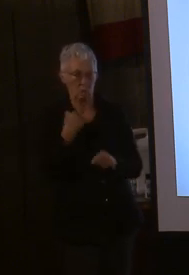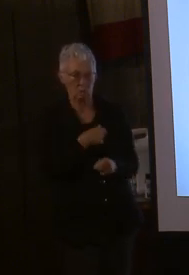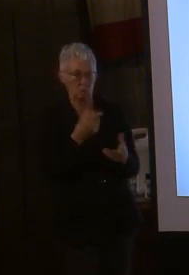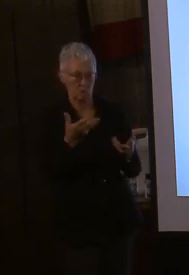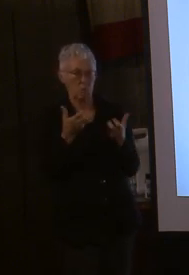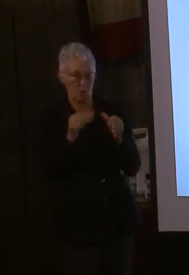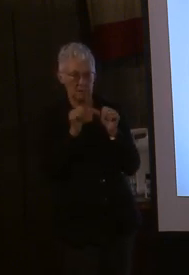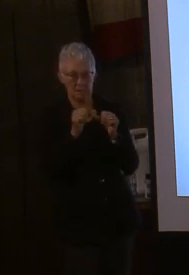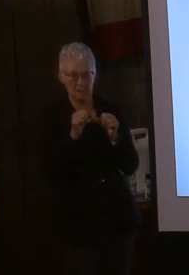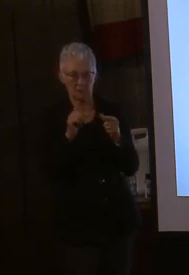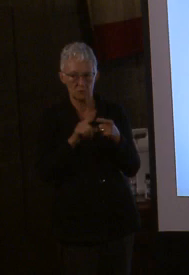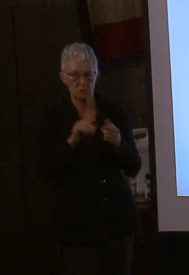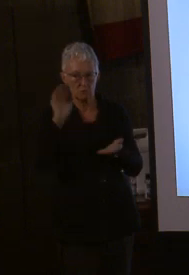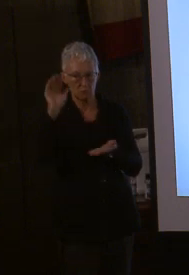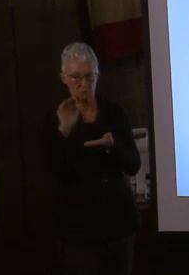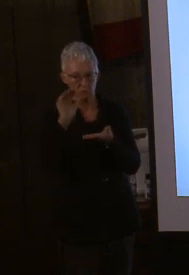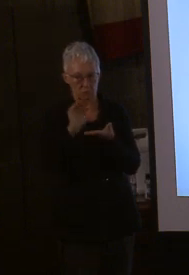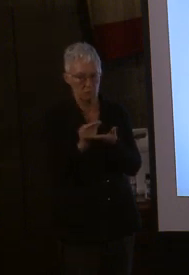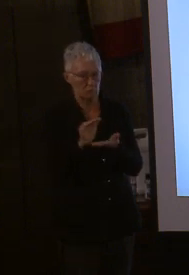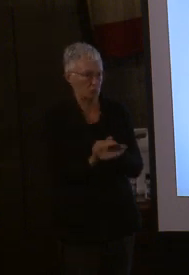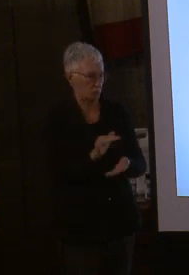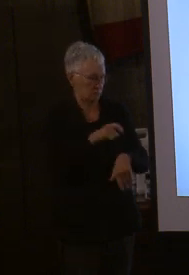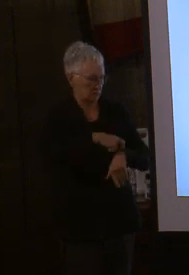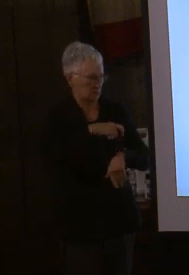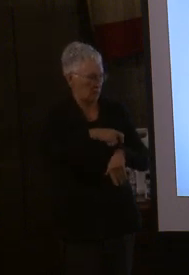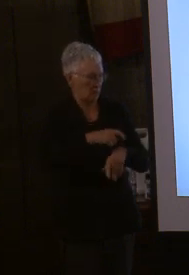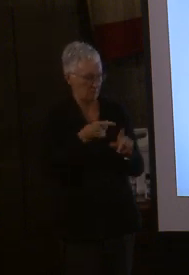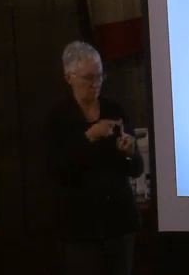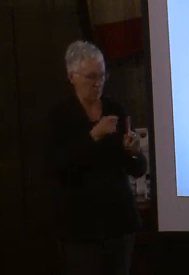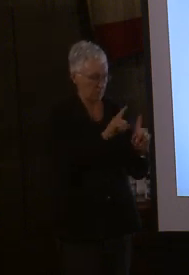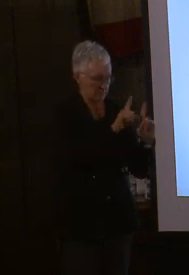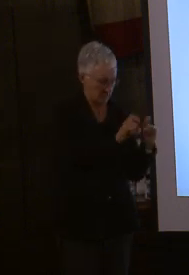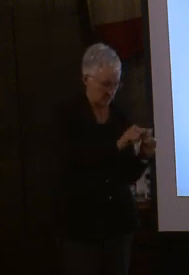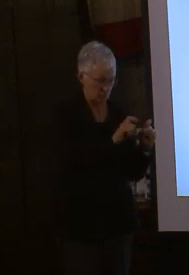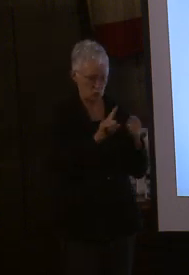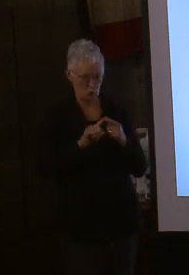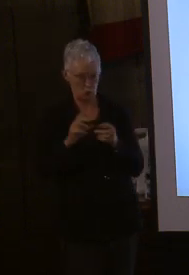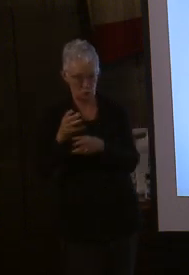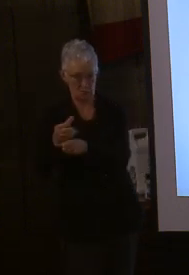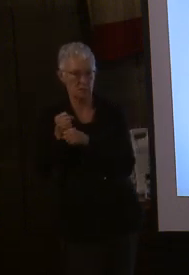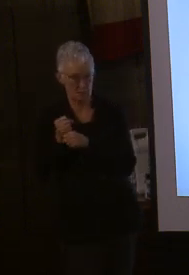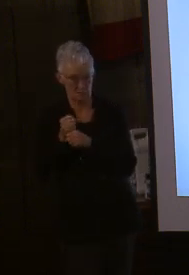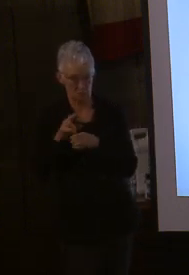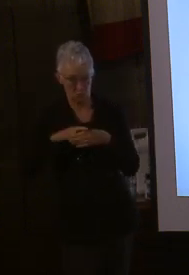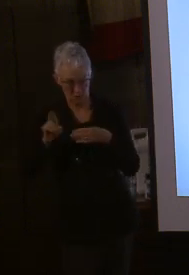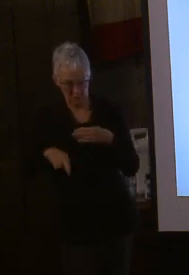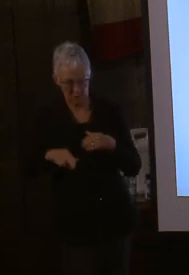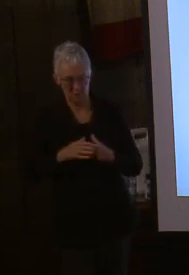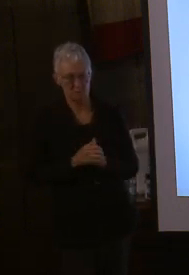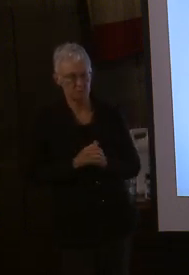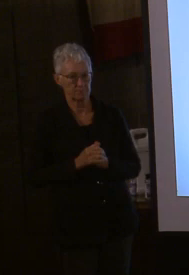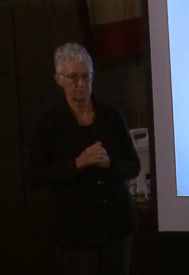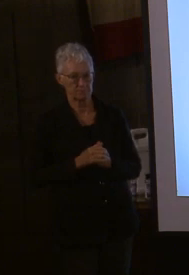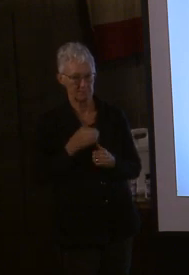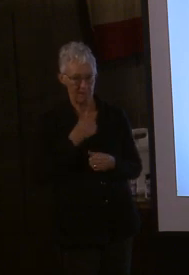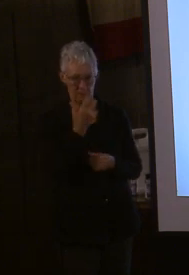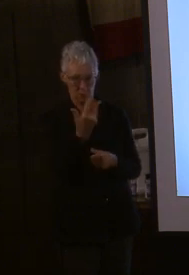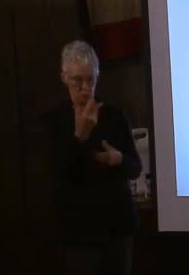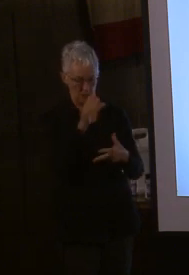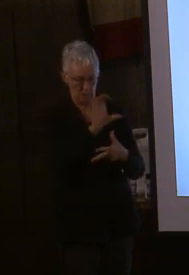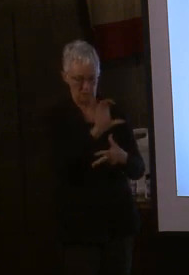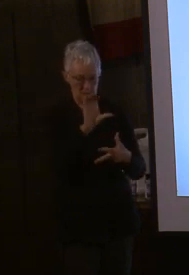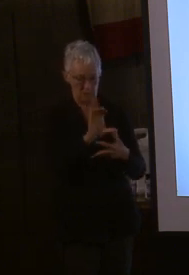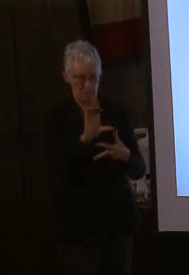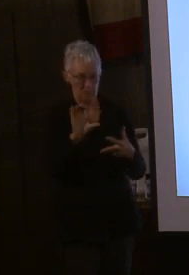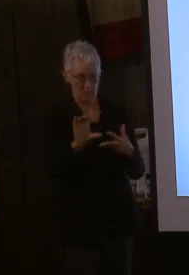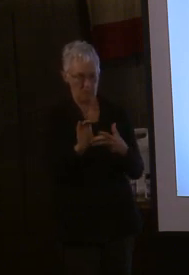tests around in a timely manner. All right. So, and again, just got our 3 C's board over there, which I forgot about. If